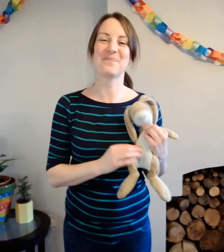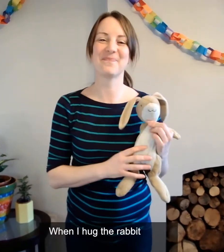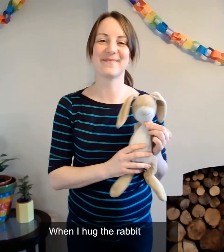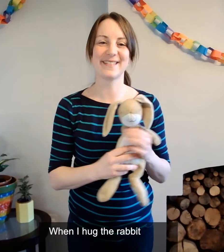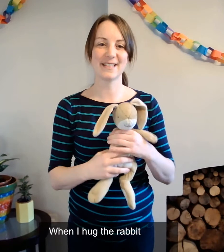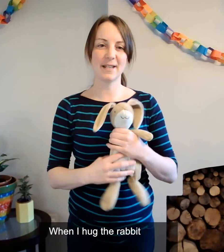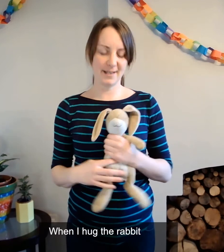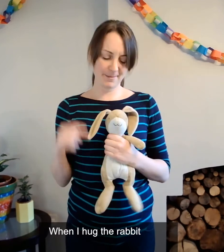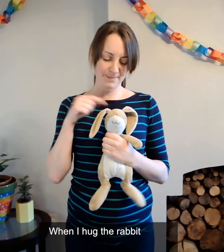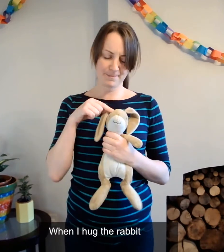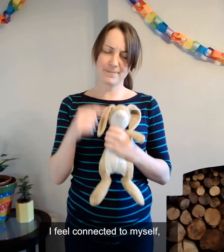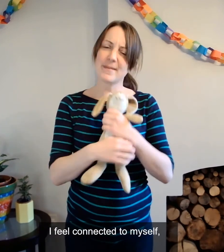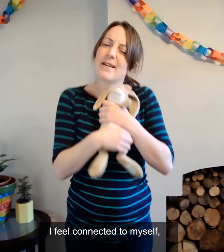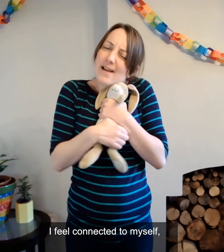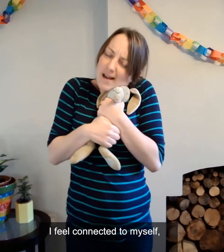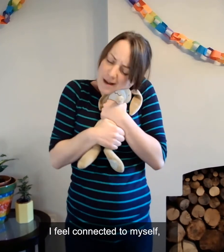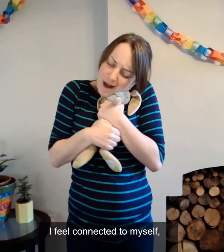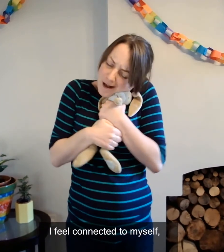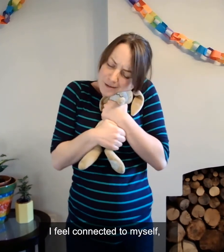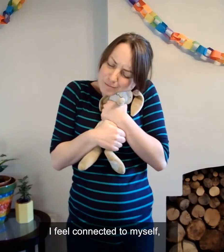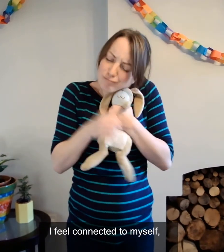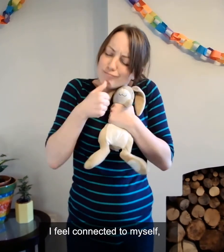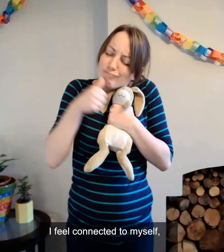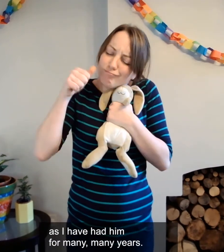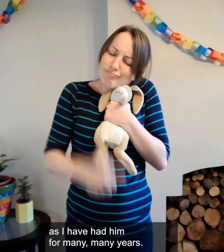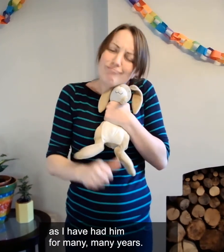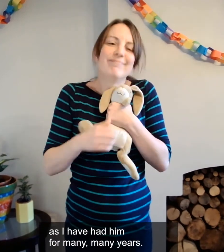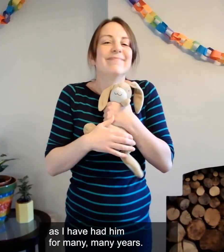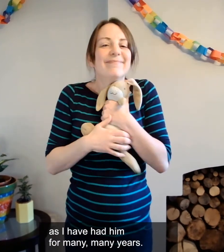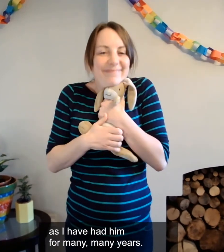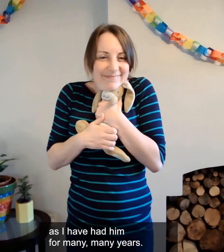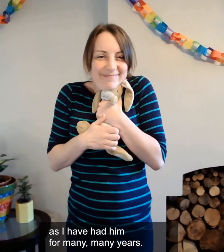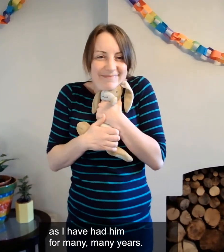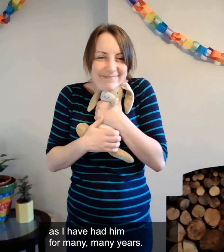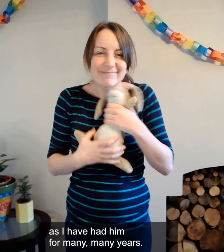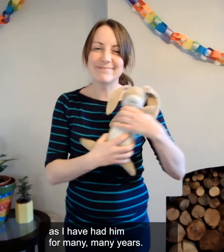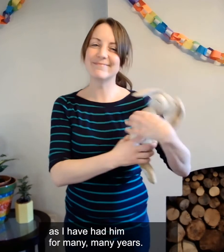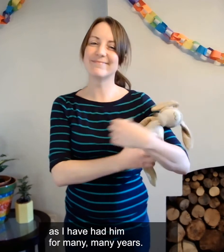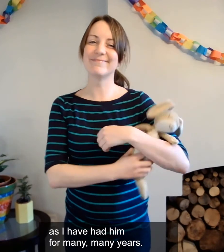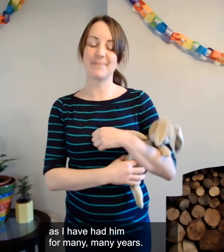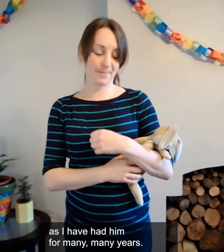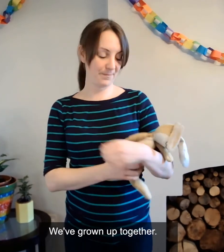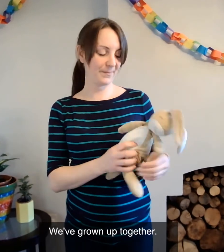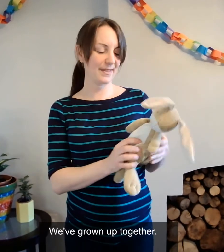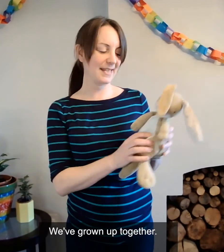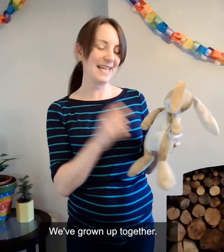When I hug the rabbit, I feel connected to myself as I have had him for many, many years. We've grown up